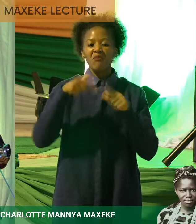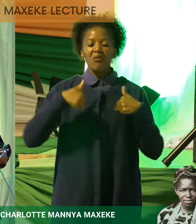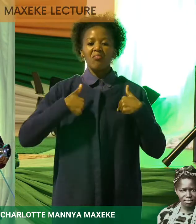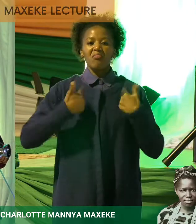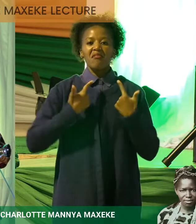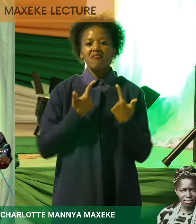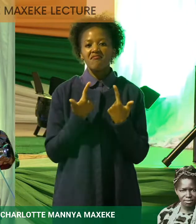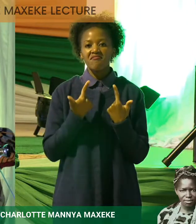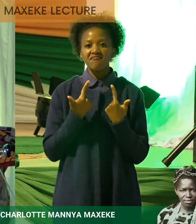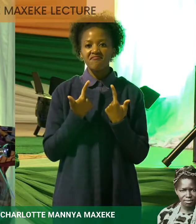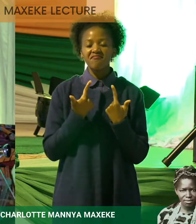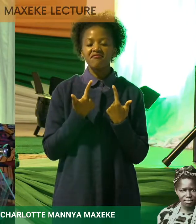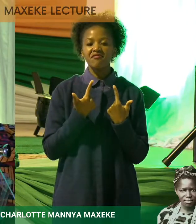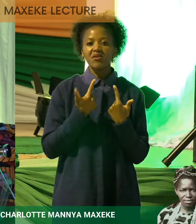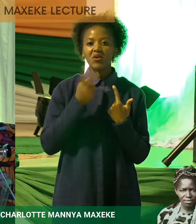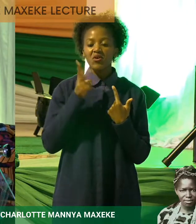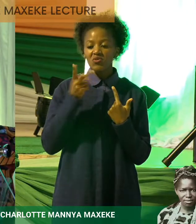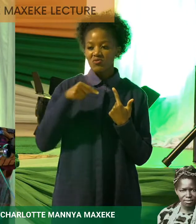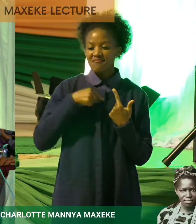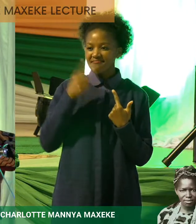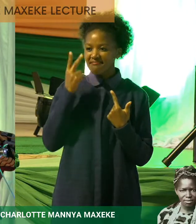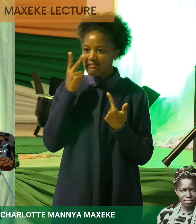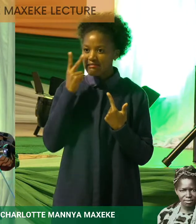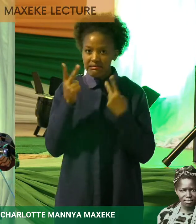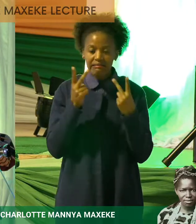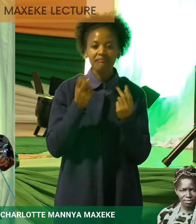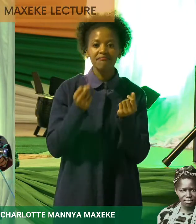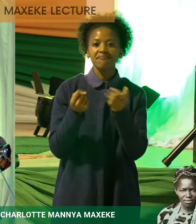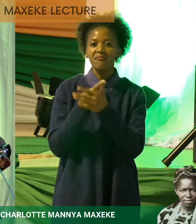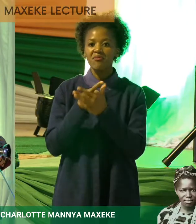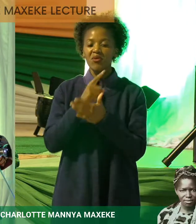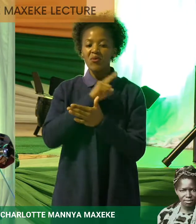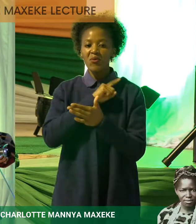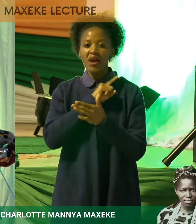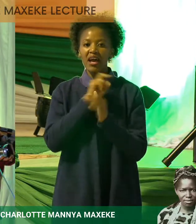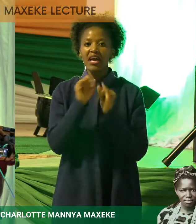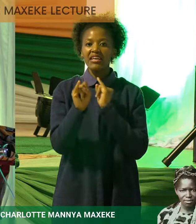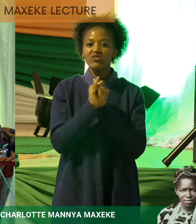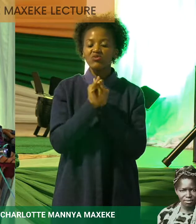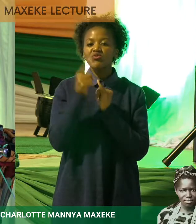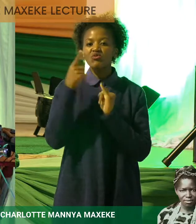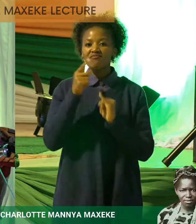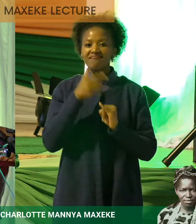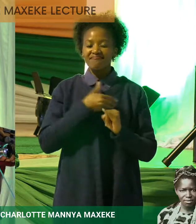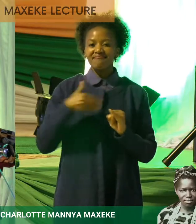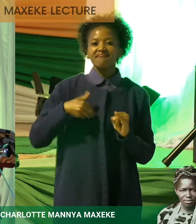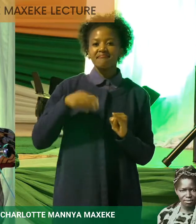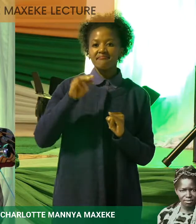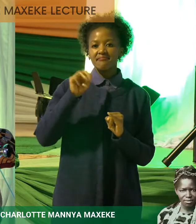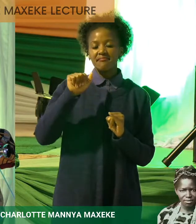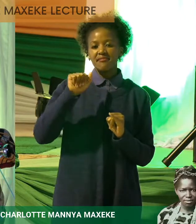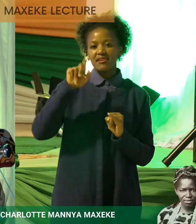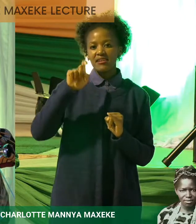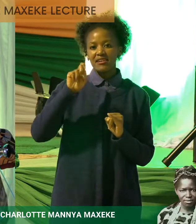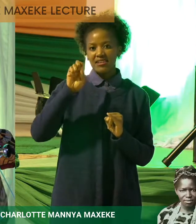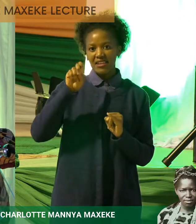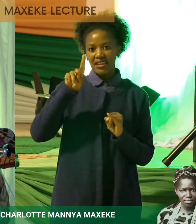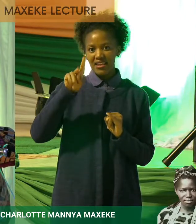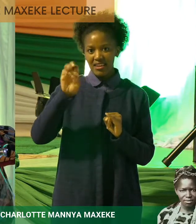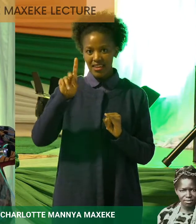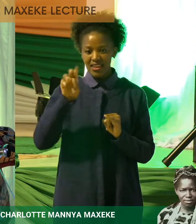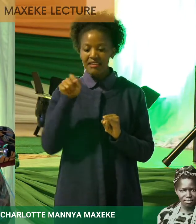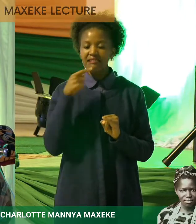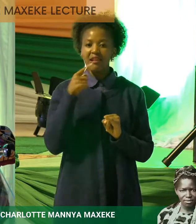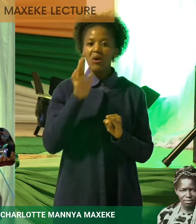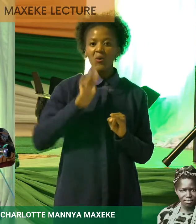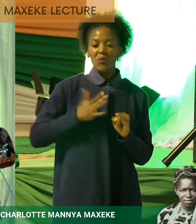we need to see happening, because you know, the Institute of Charlotte Maxeke also mentioned Uguti, they want to create legacy projects.